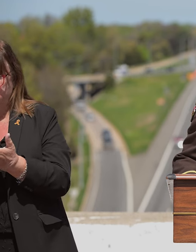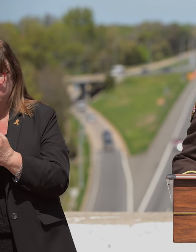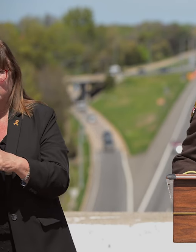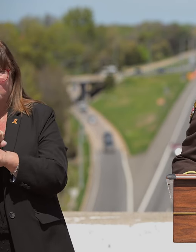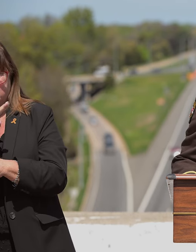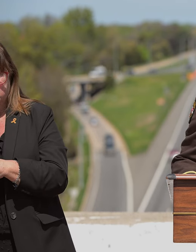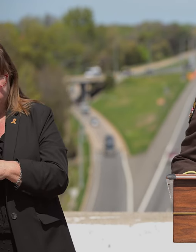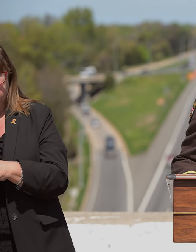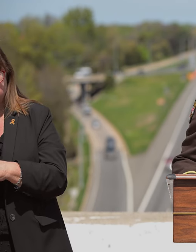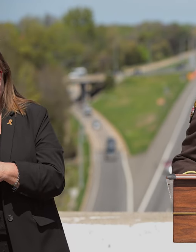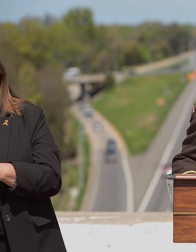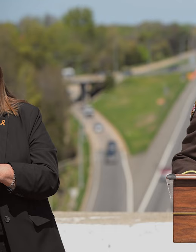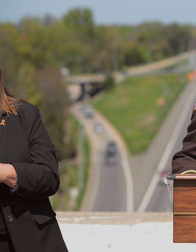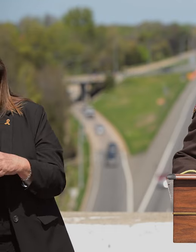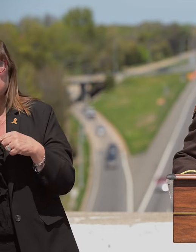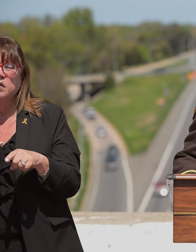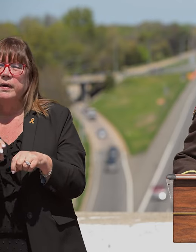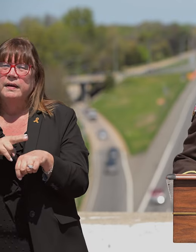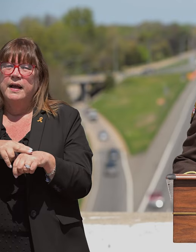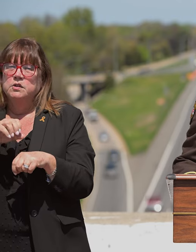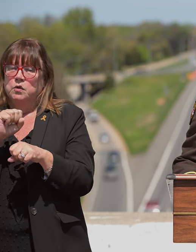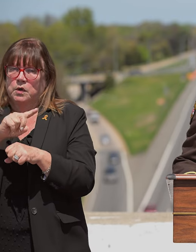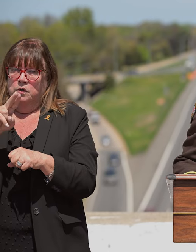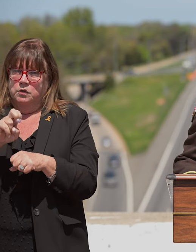zones. During this National Work Zone